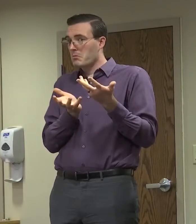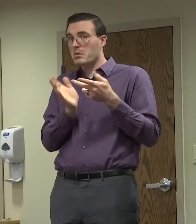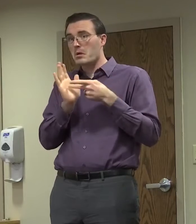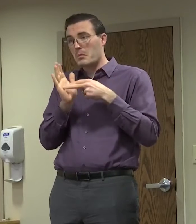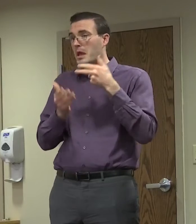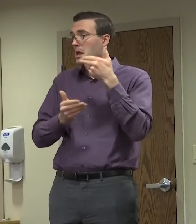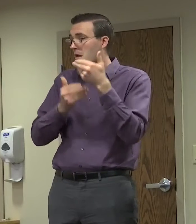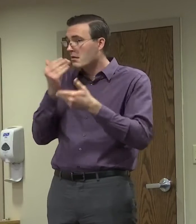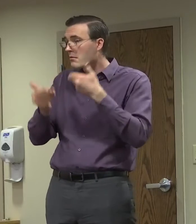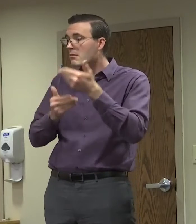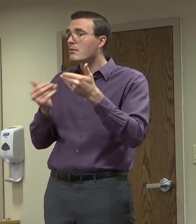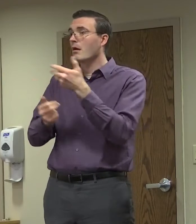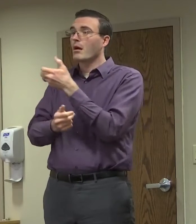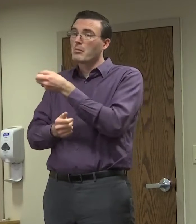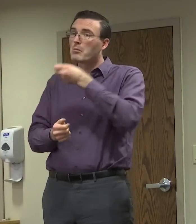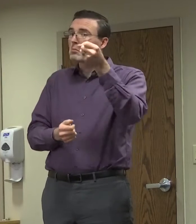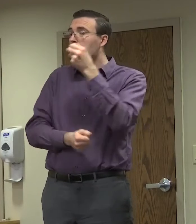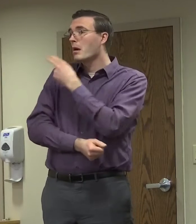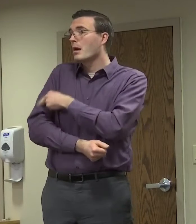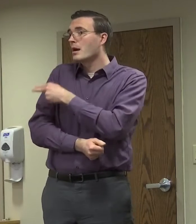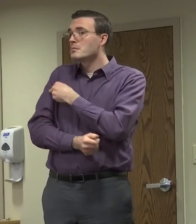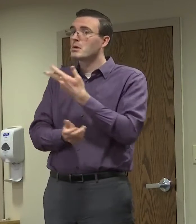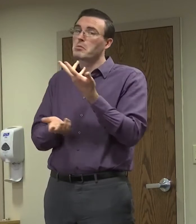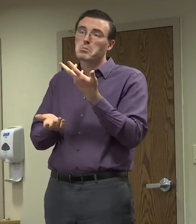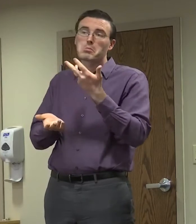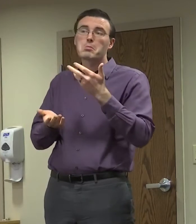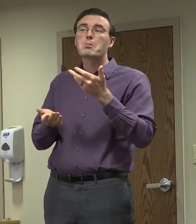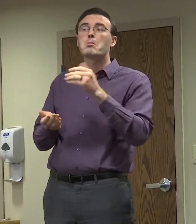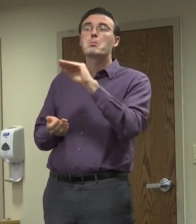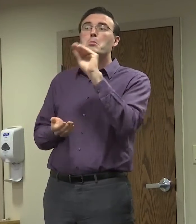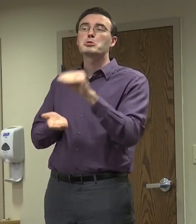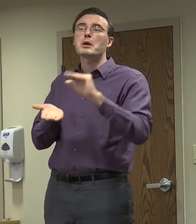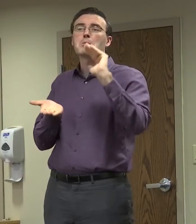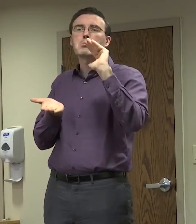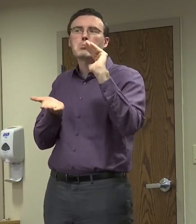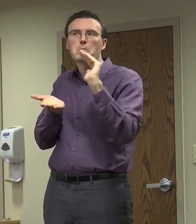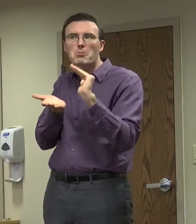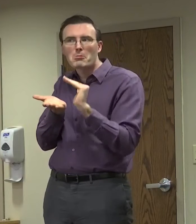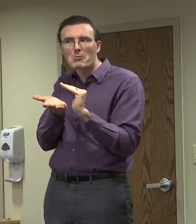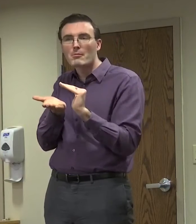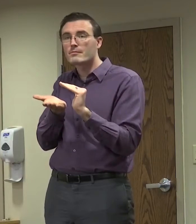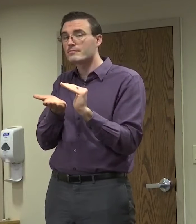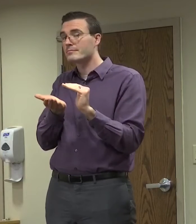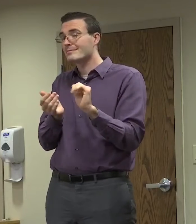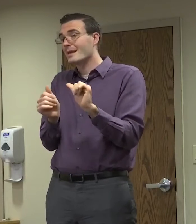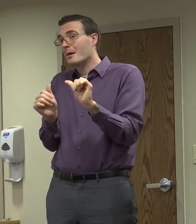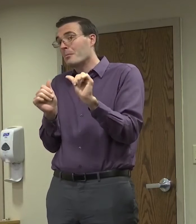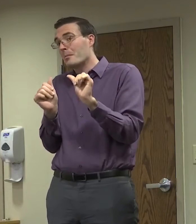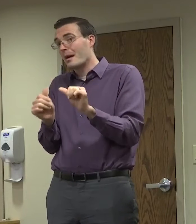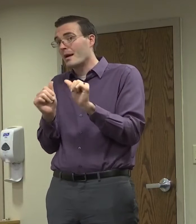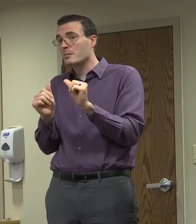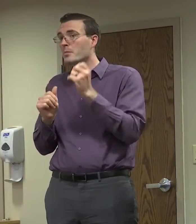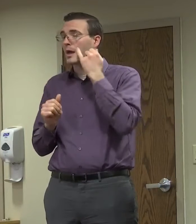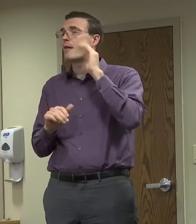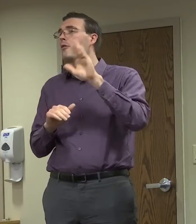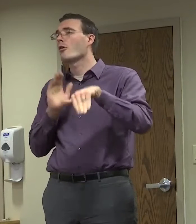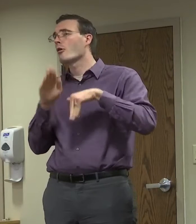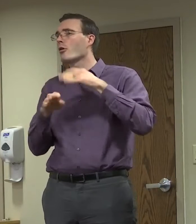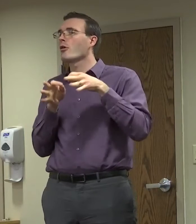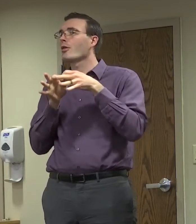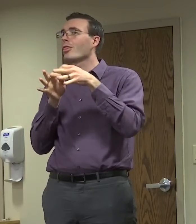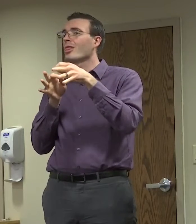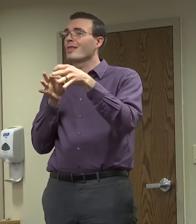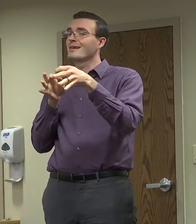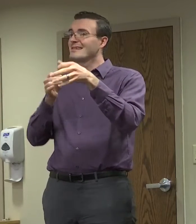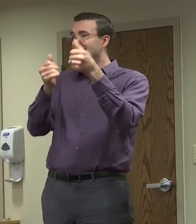for COVID-19 infection, and or worse, we can potentially prevent your death. Contact